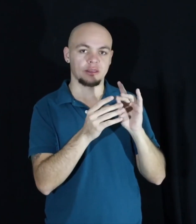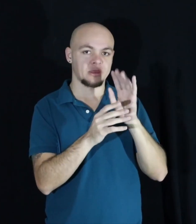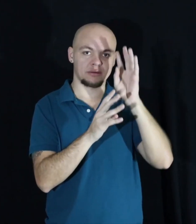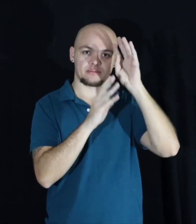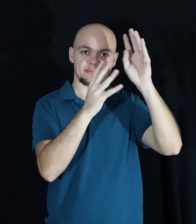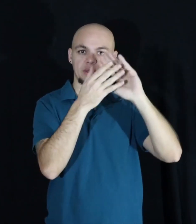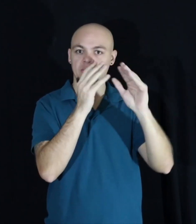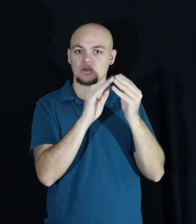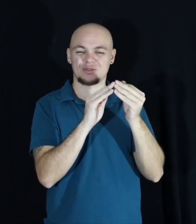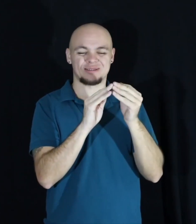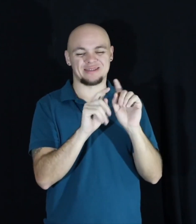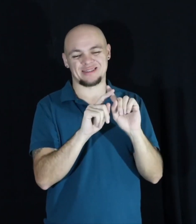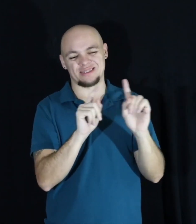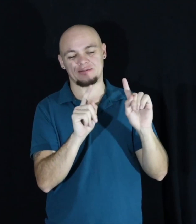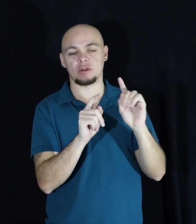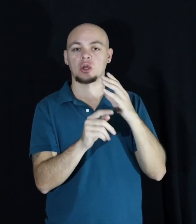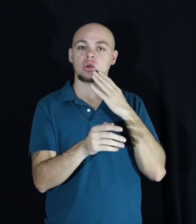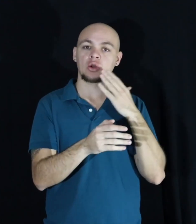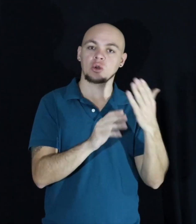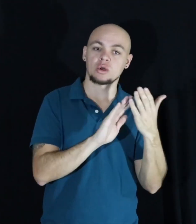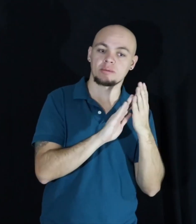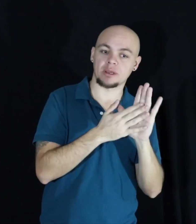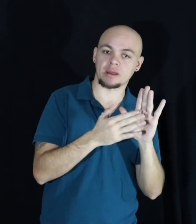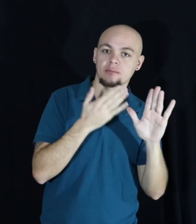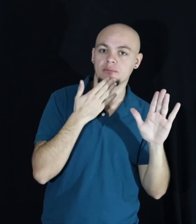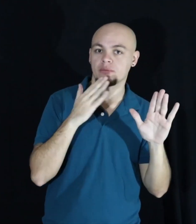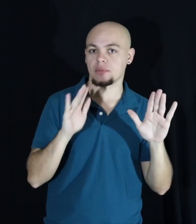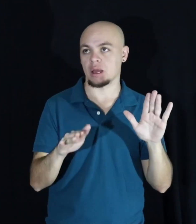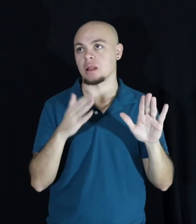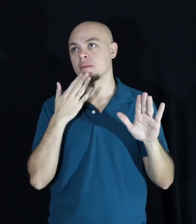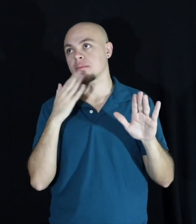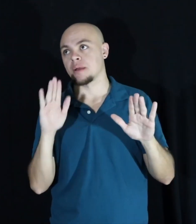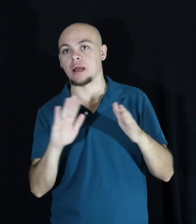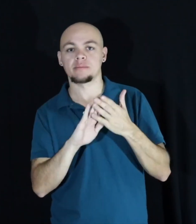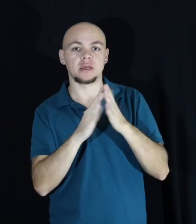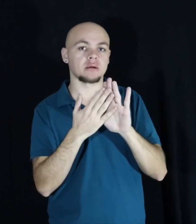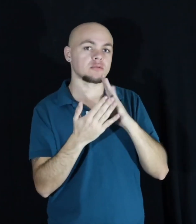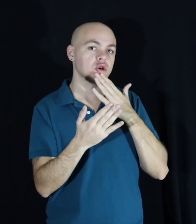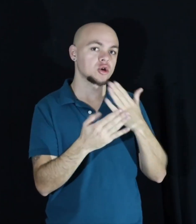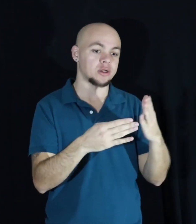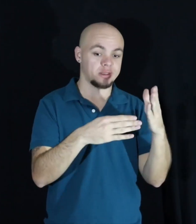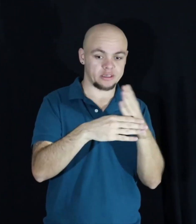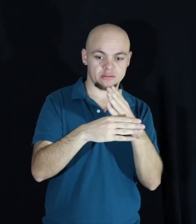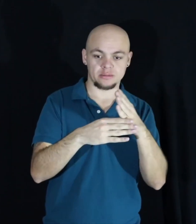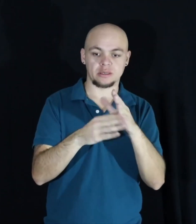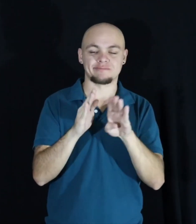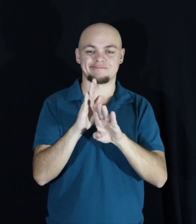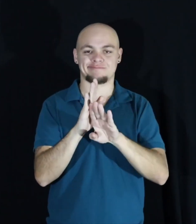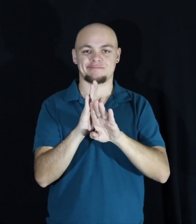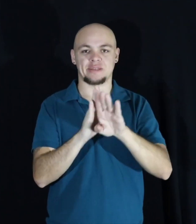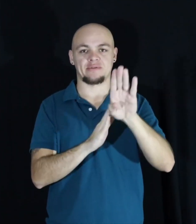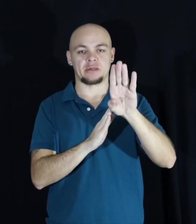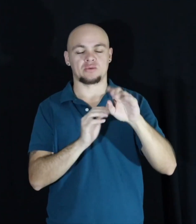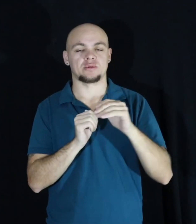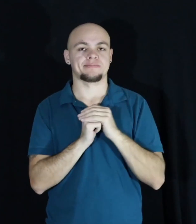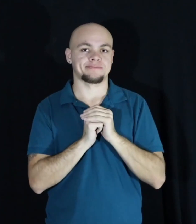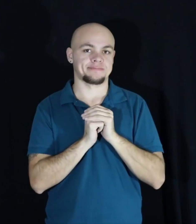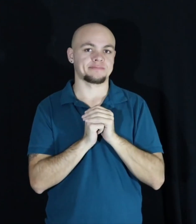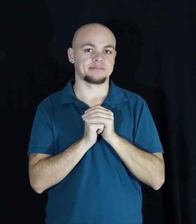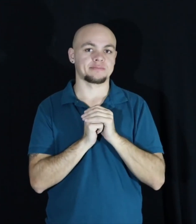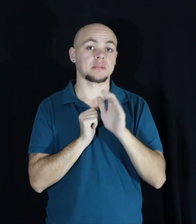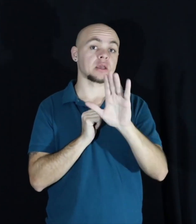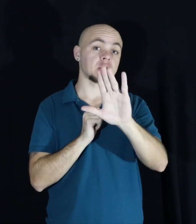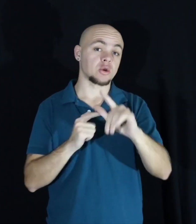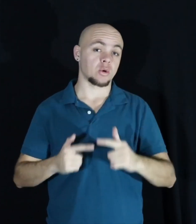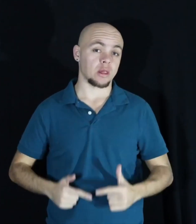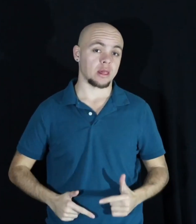totally different. Good can become bad, bad can become good. A space in between might develop. In your life,